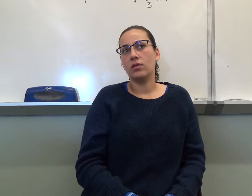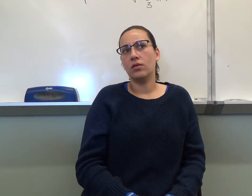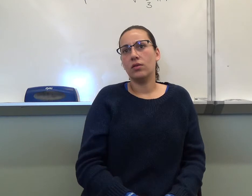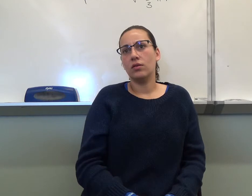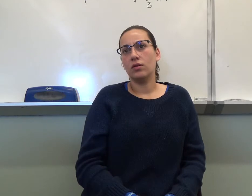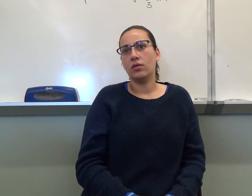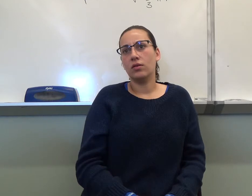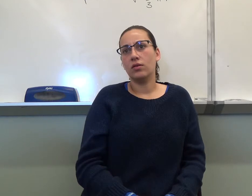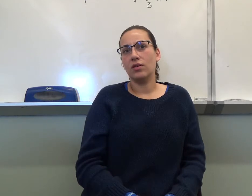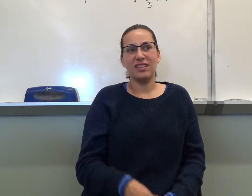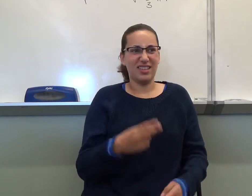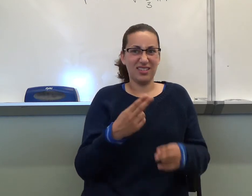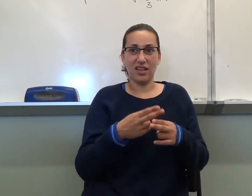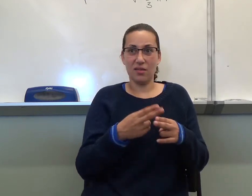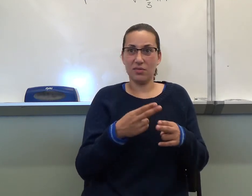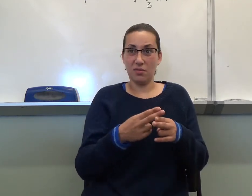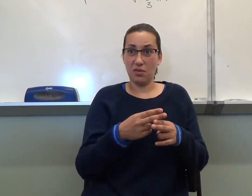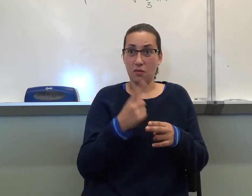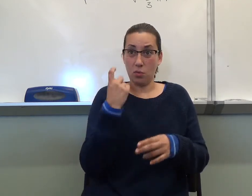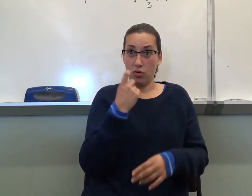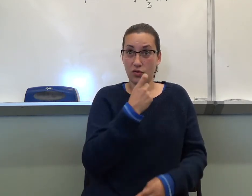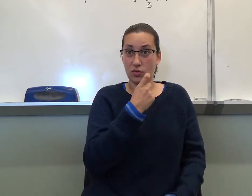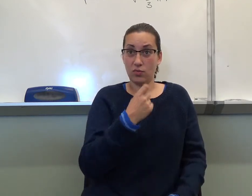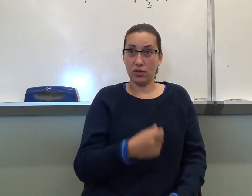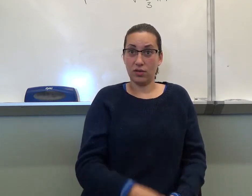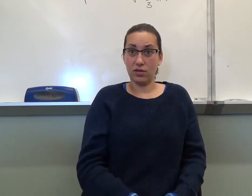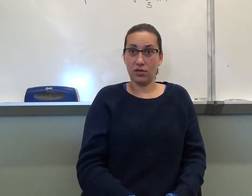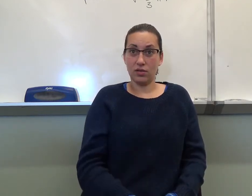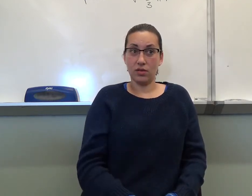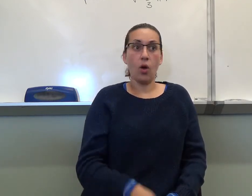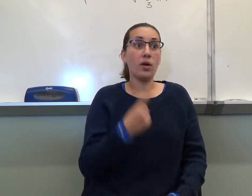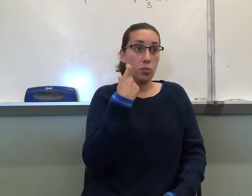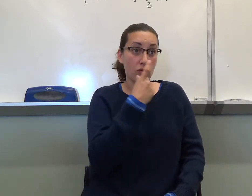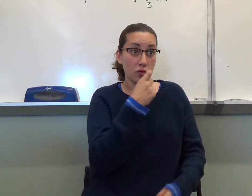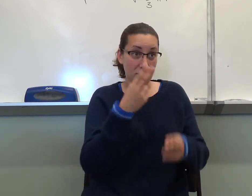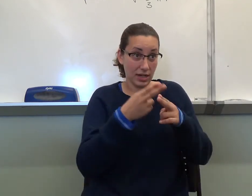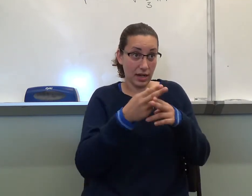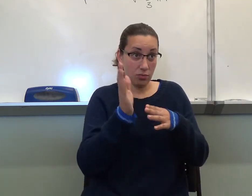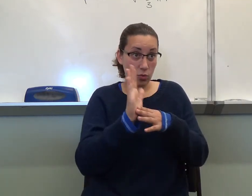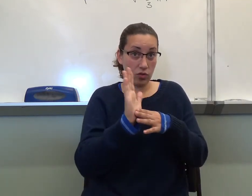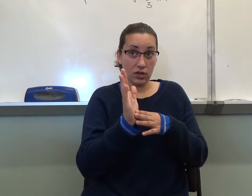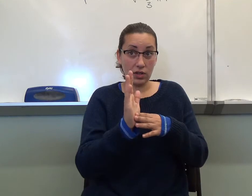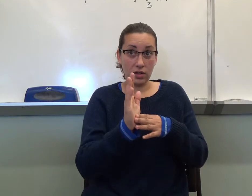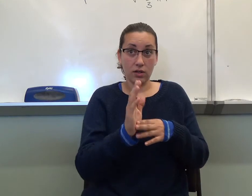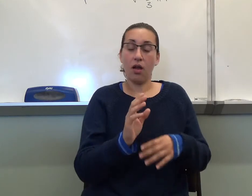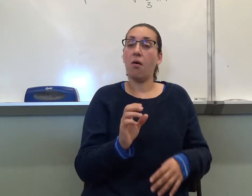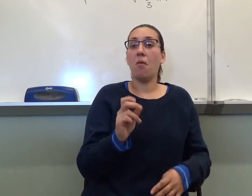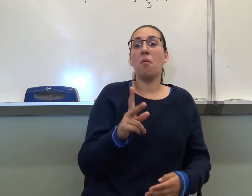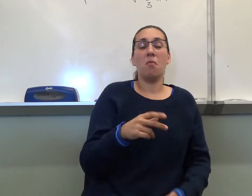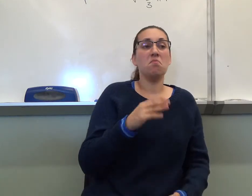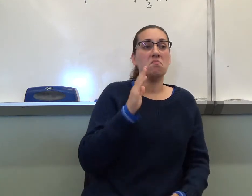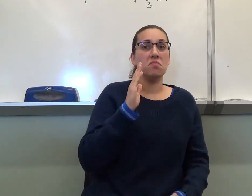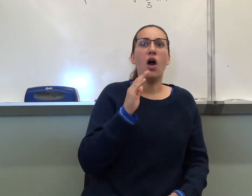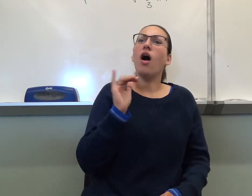New York Times, LA Times, they do it perfectly. Everything's labeled right. Huh? They've got people who know what they're doing.